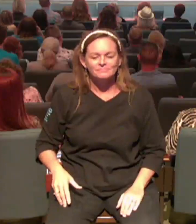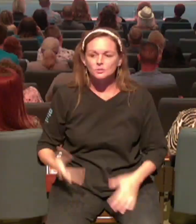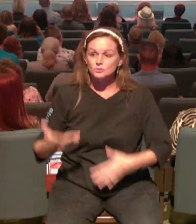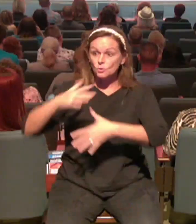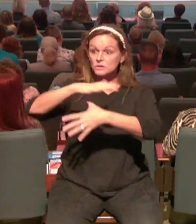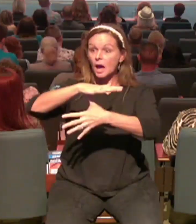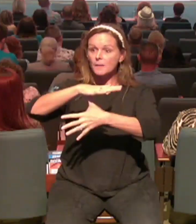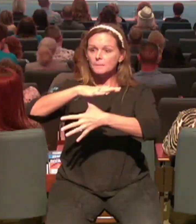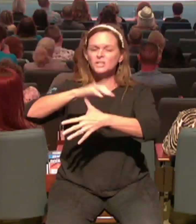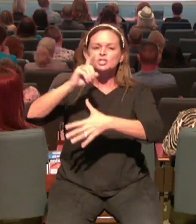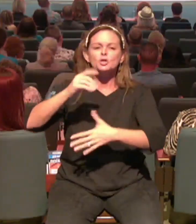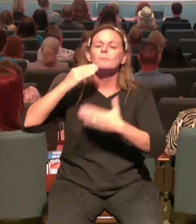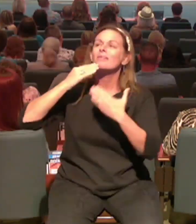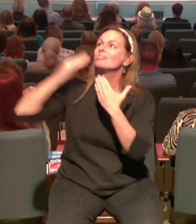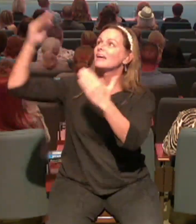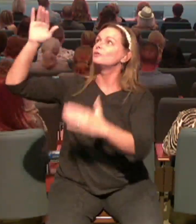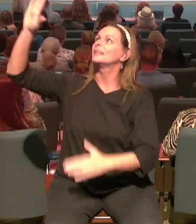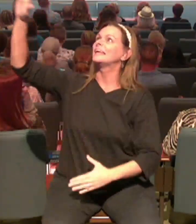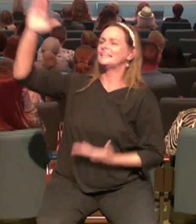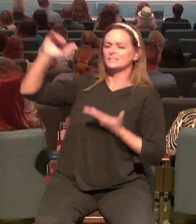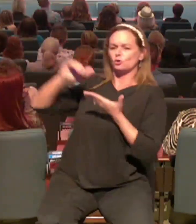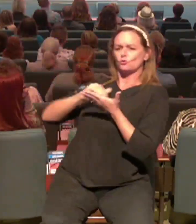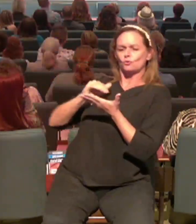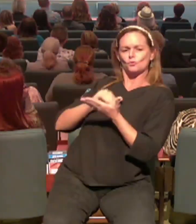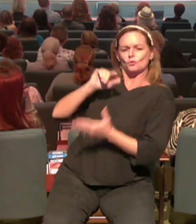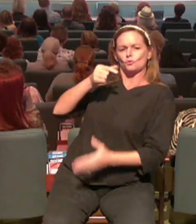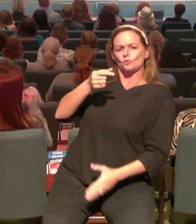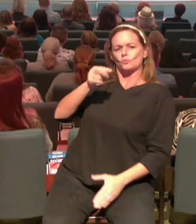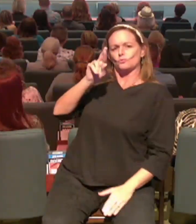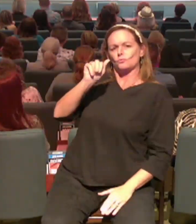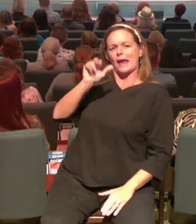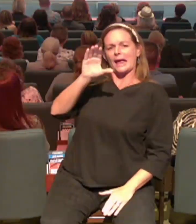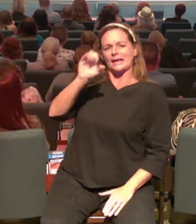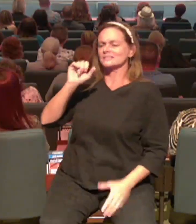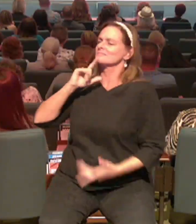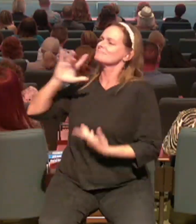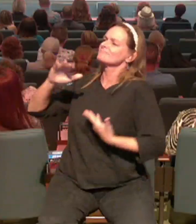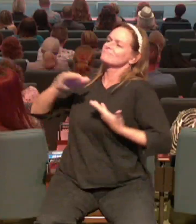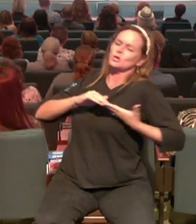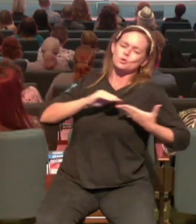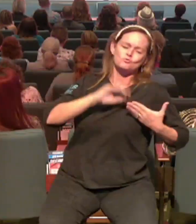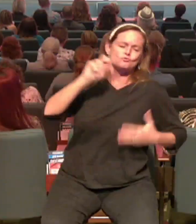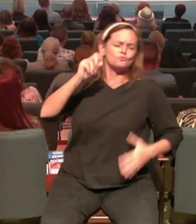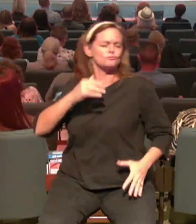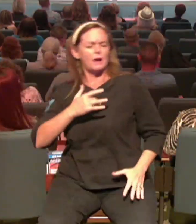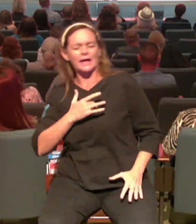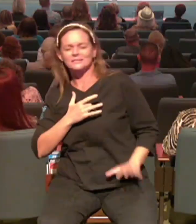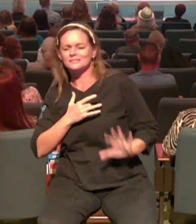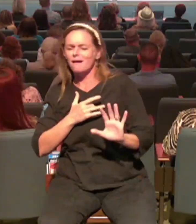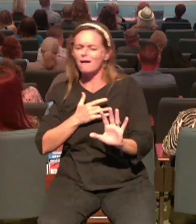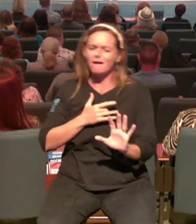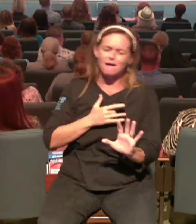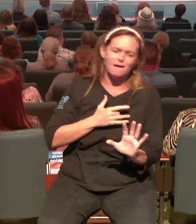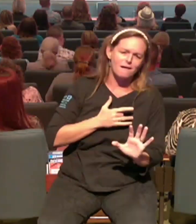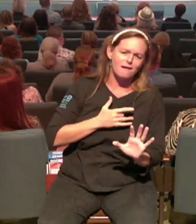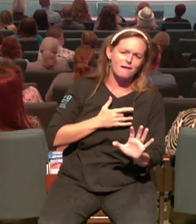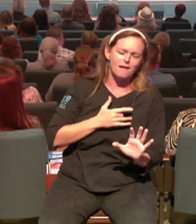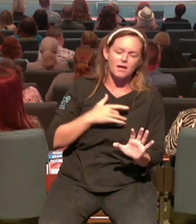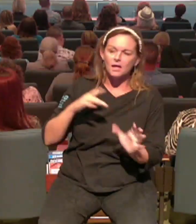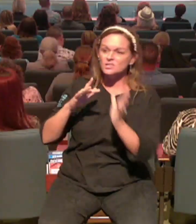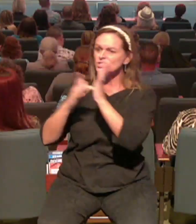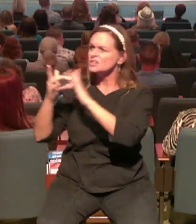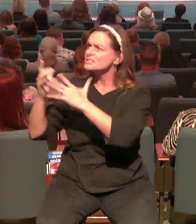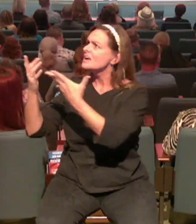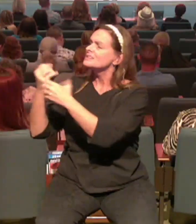should be grateful for grace. We should be thankful for what Jesus has done for us. And if Jesus never does anything else for